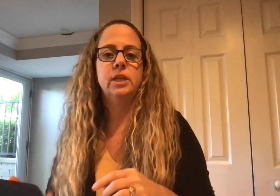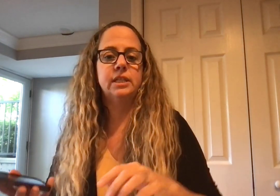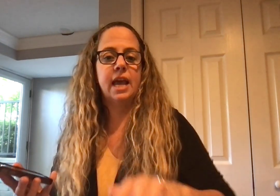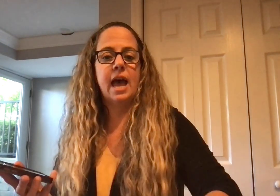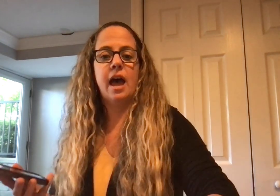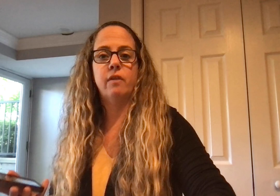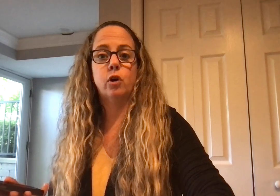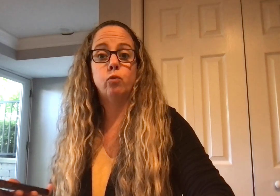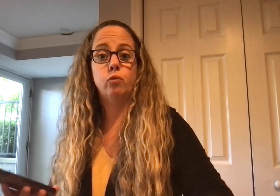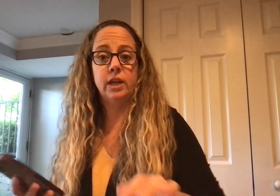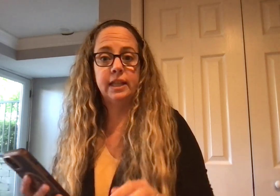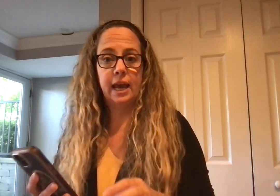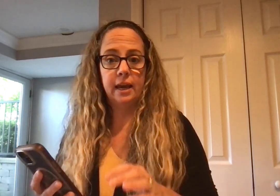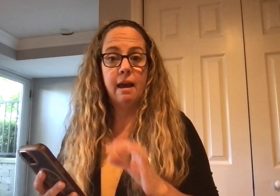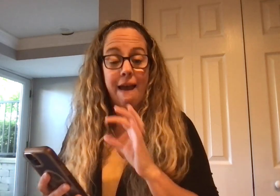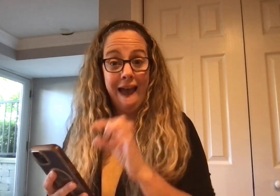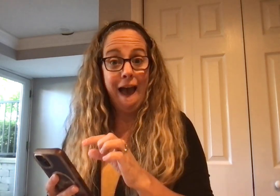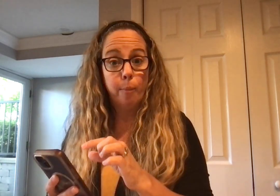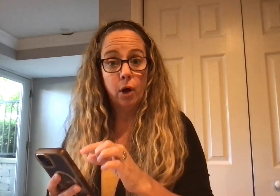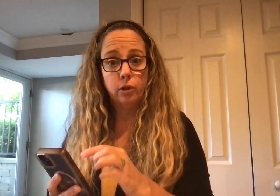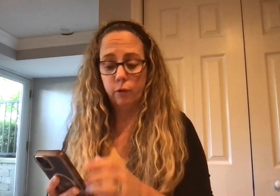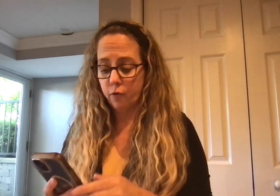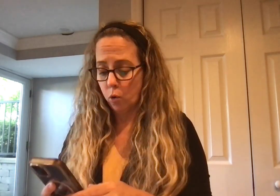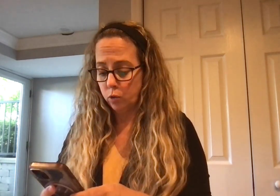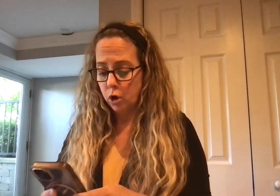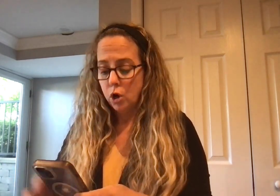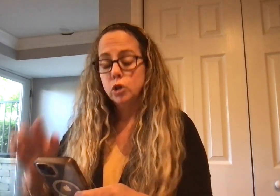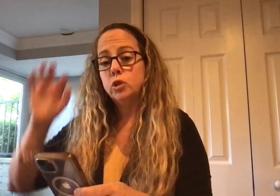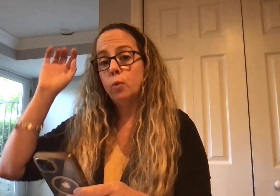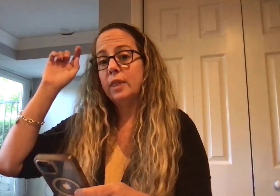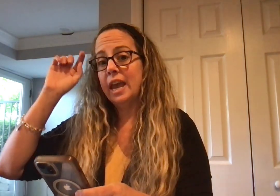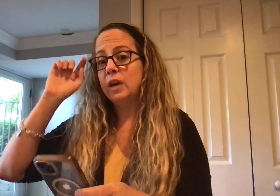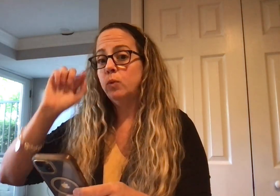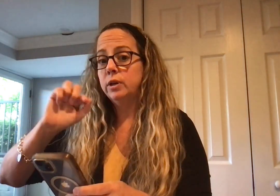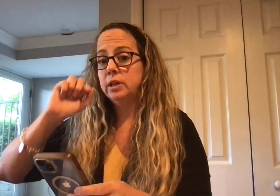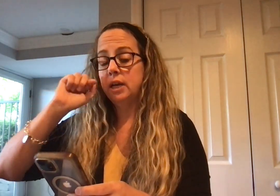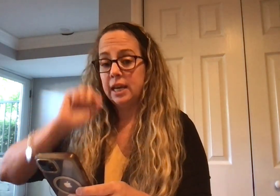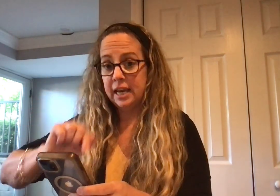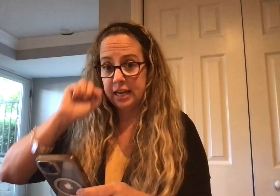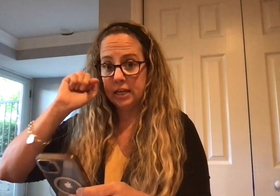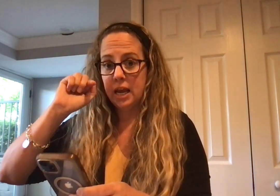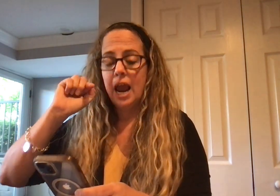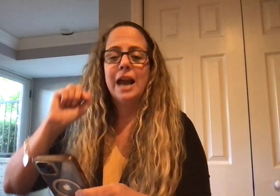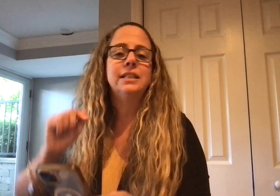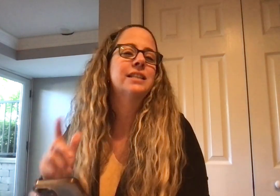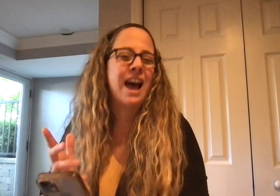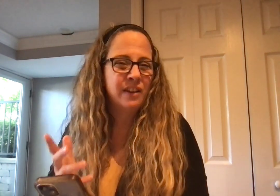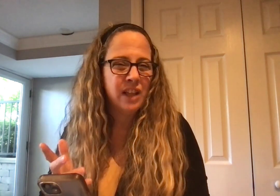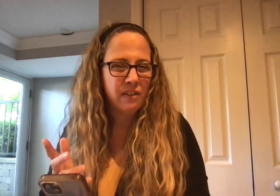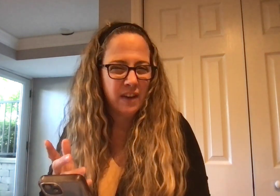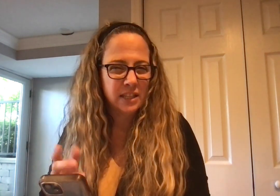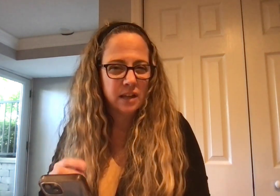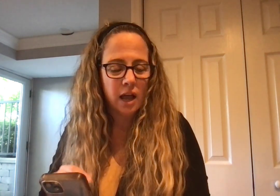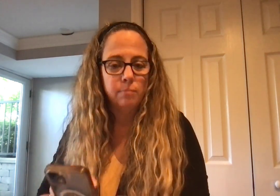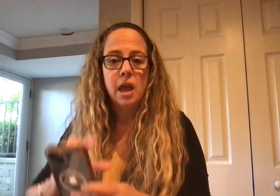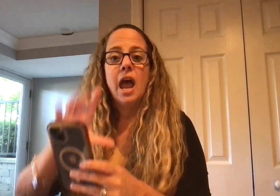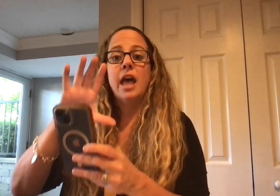they have a relay app on their phone. So they would hit it, and it's kind of like FaceTime, and then